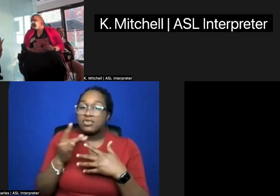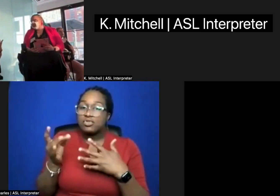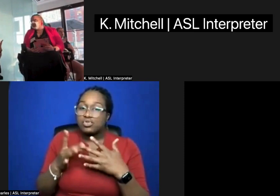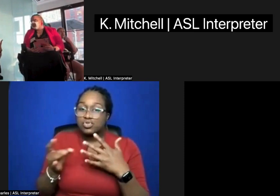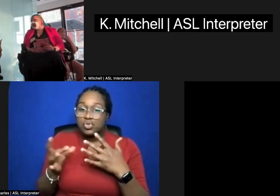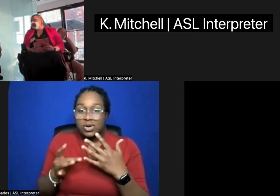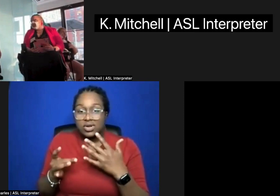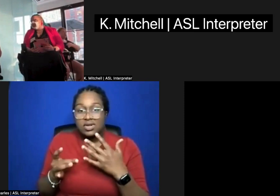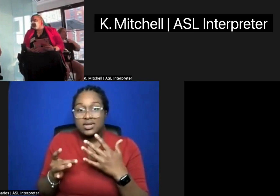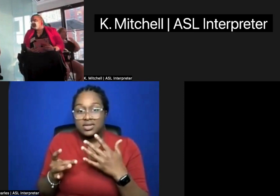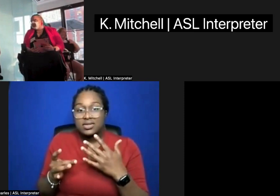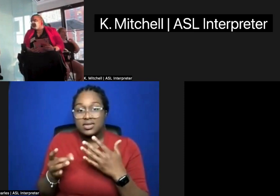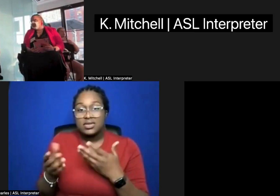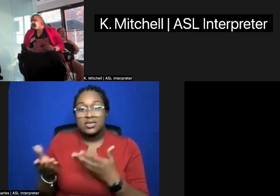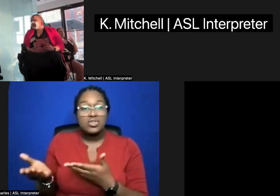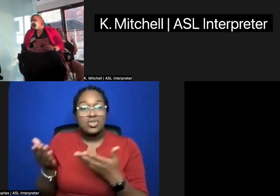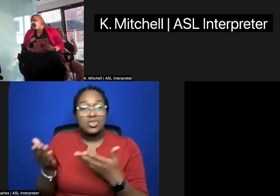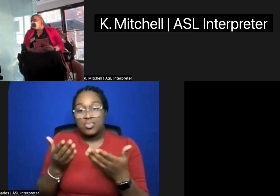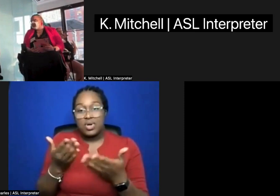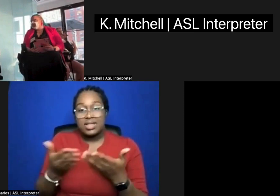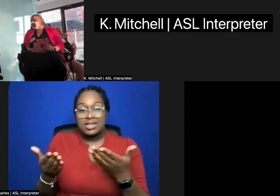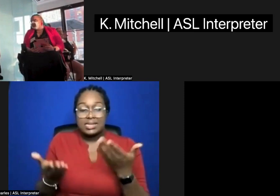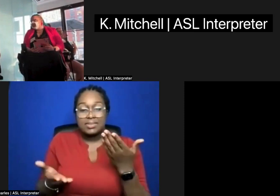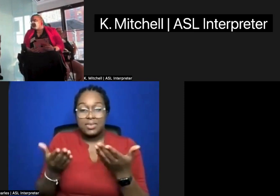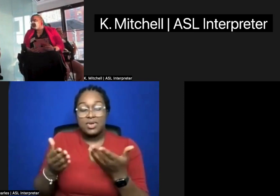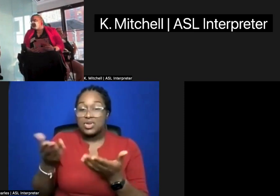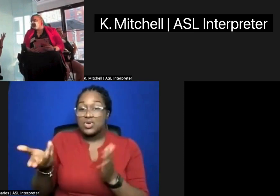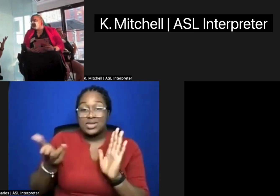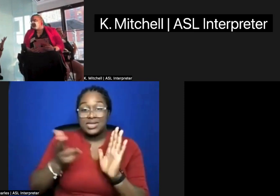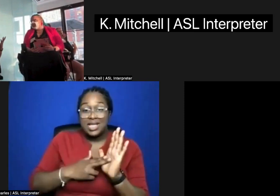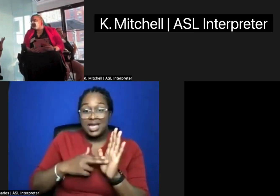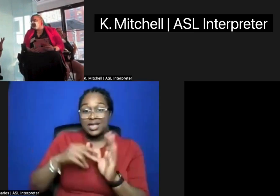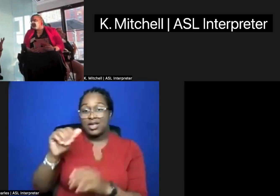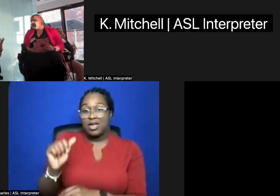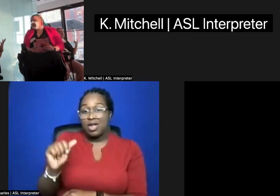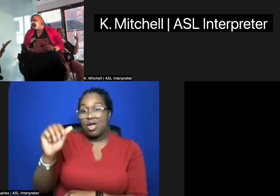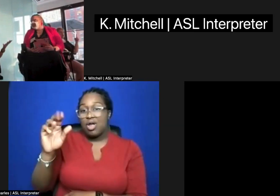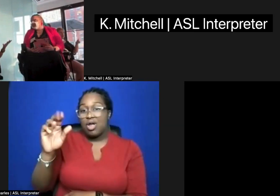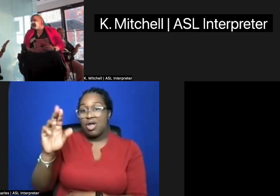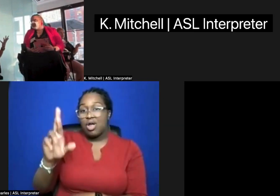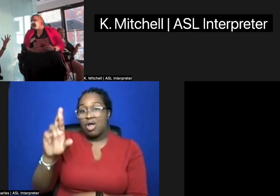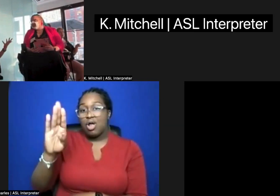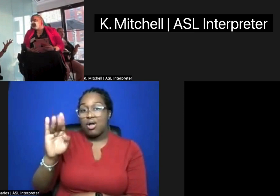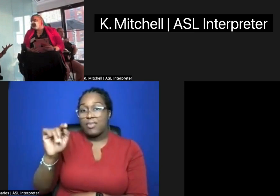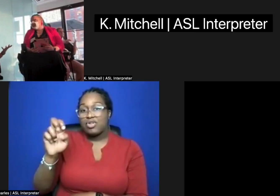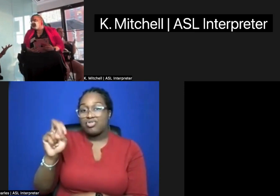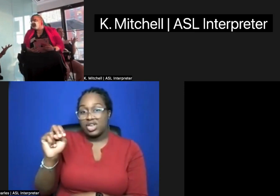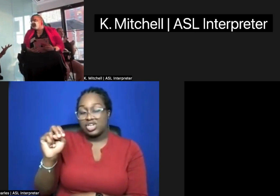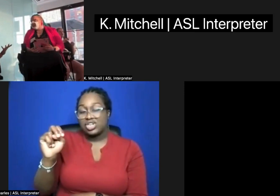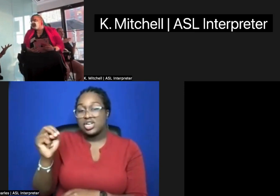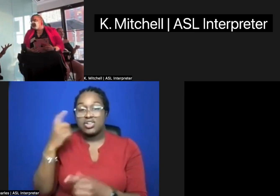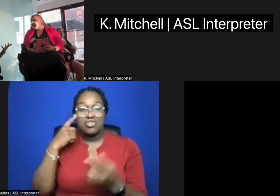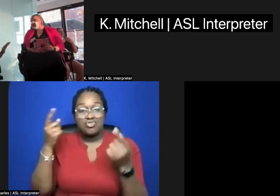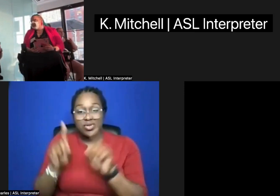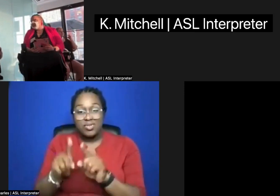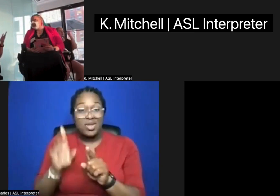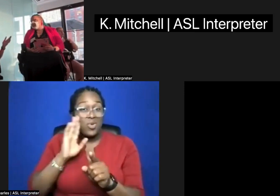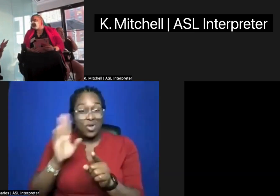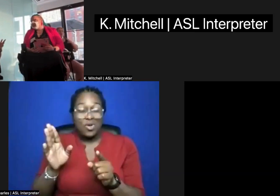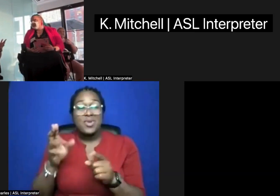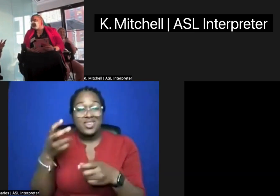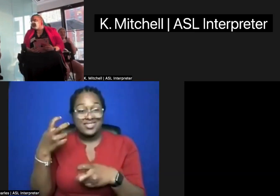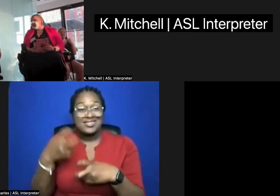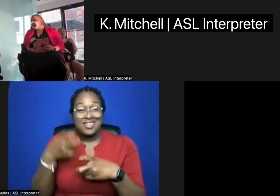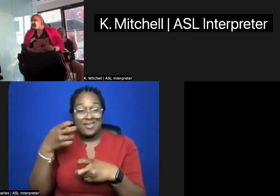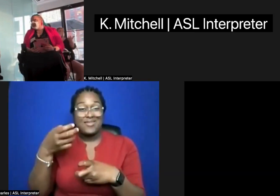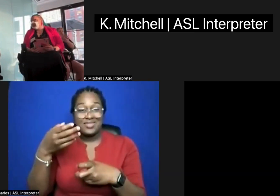or arbitration, and maybe you sign an arbitration agreement and now you can never bring your claims in court, or it'll be very difficult for you to get in court. All of